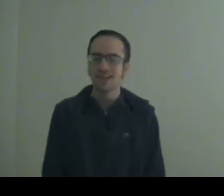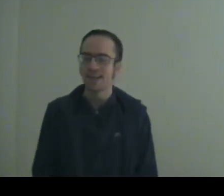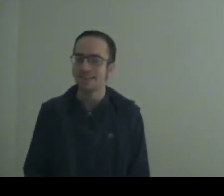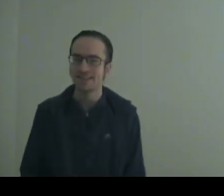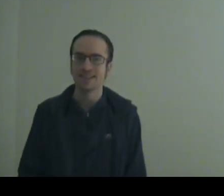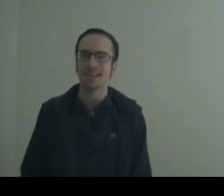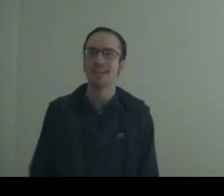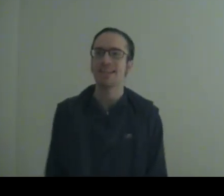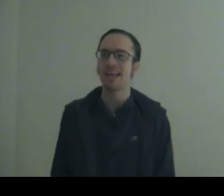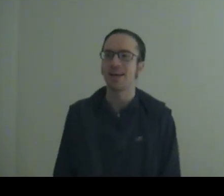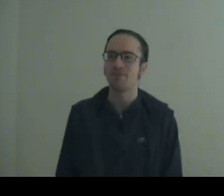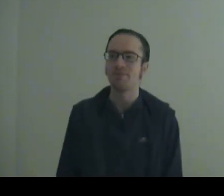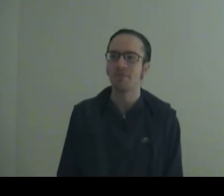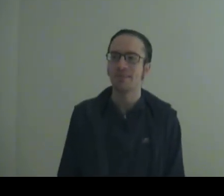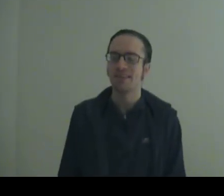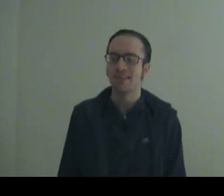It's... yeah.